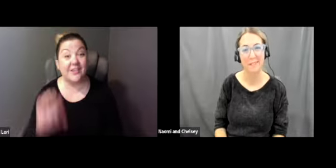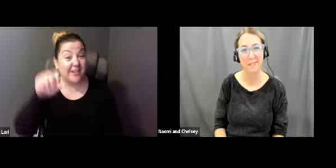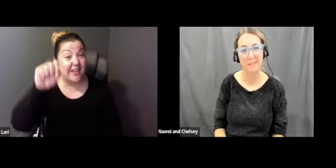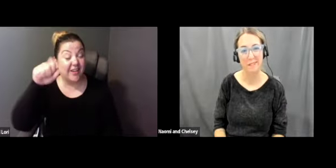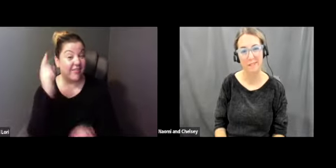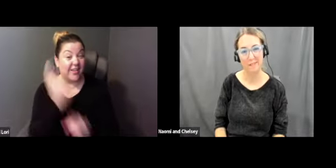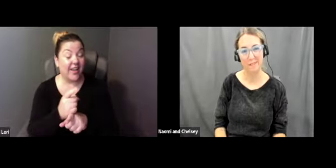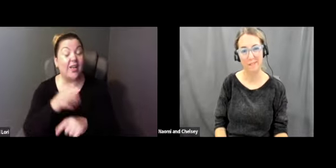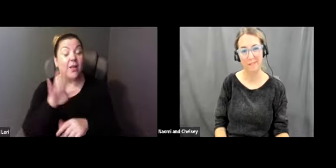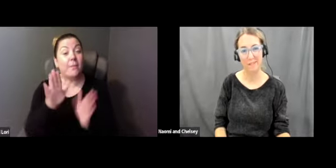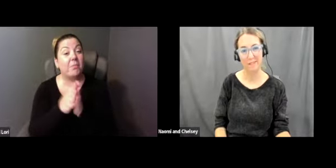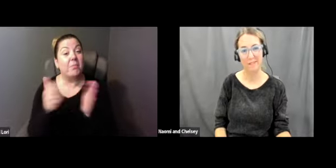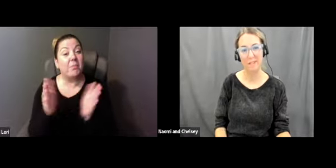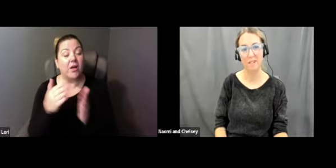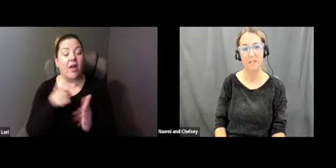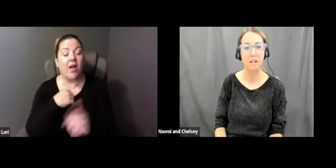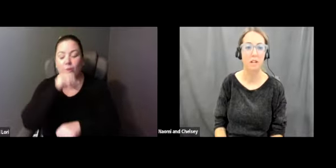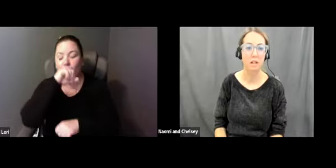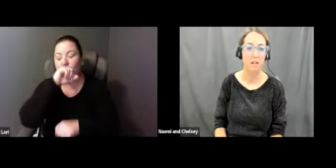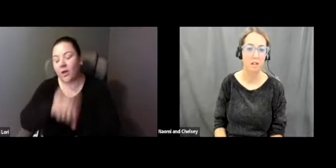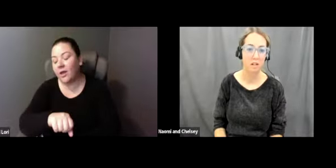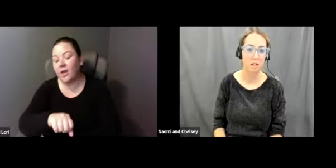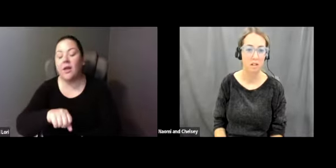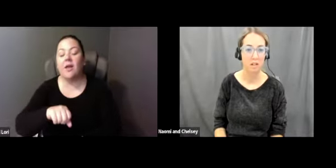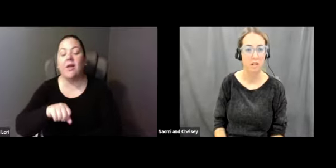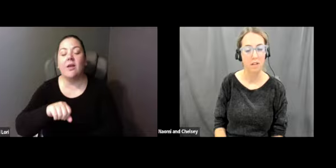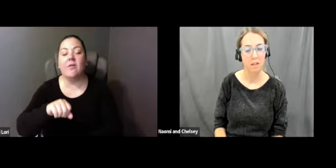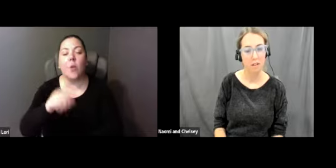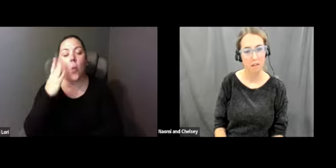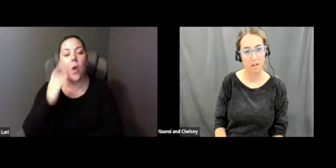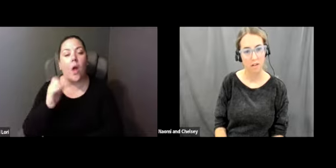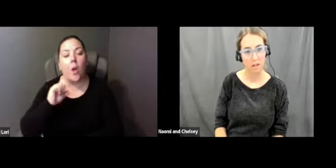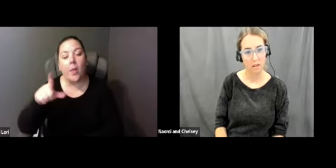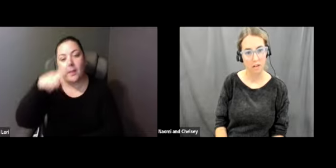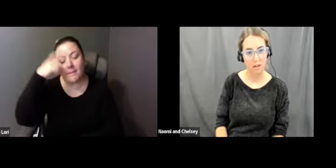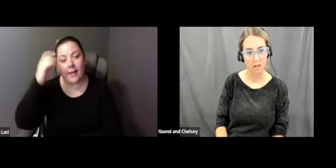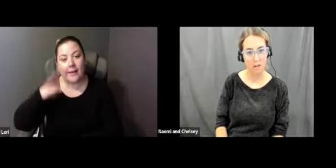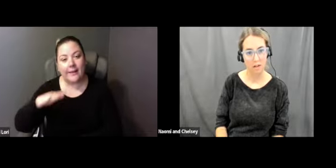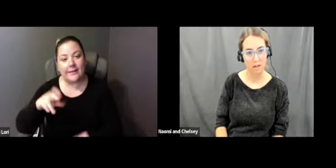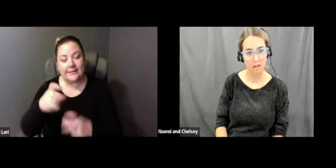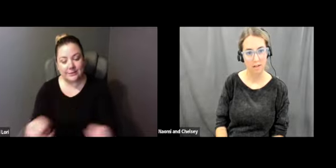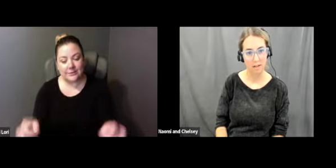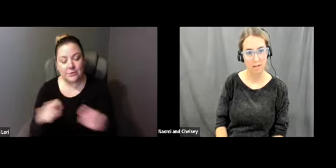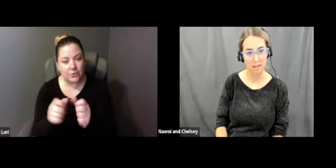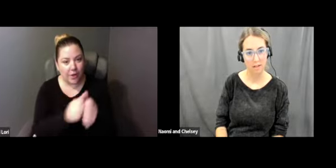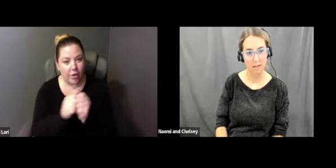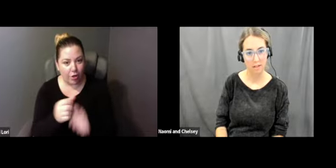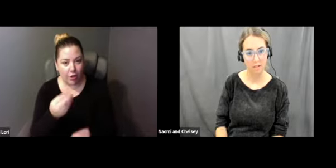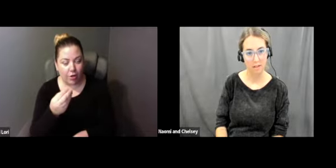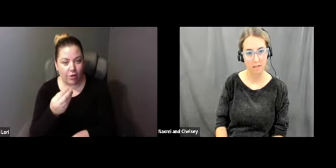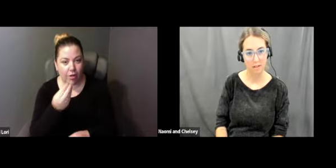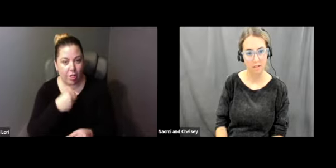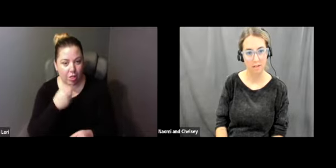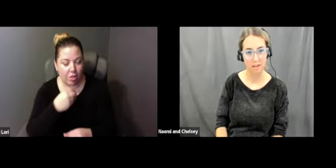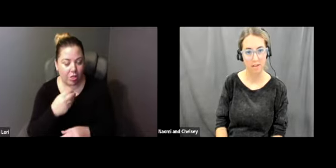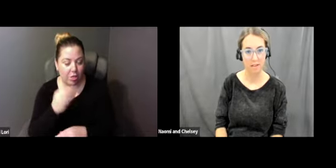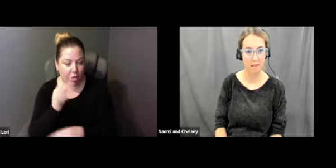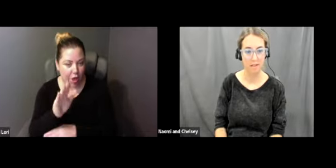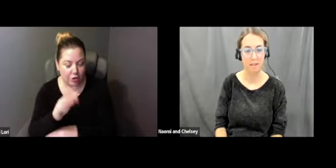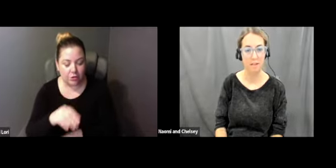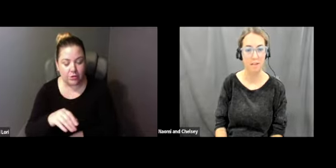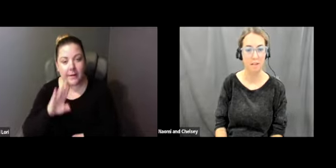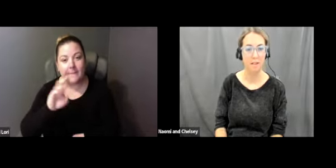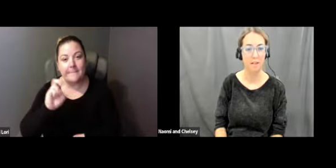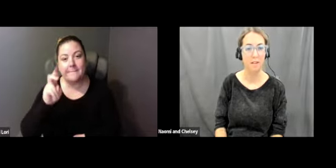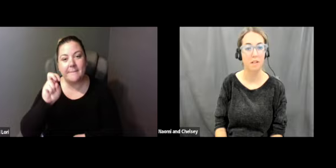Black Kids Sitting Together in the Cafeteria. She has an essay in it called Who Am I? And I won't give it away, but I will say that I've mimicked